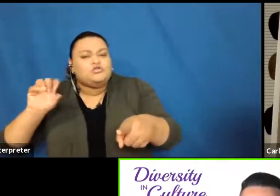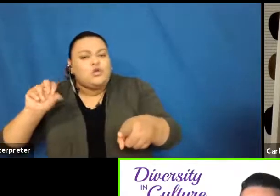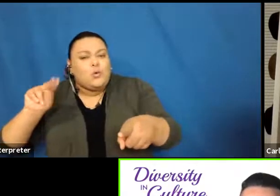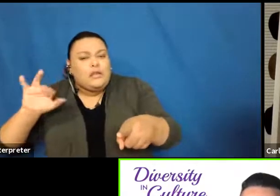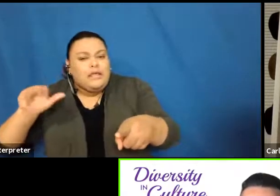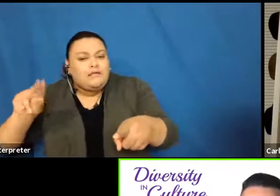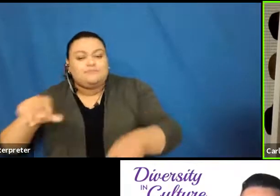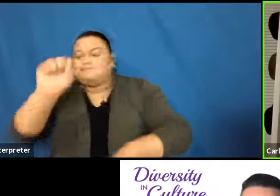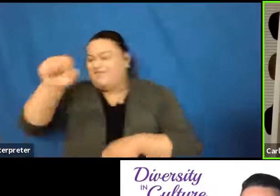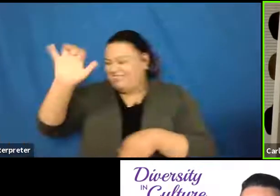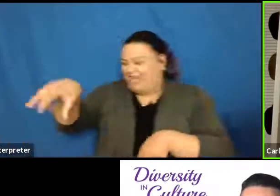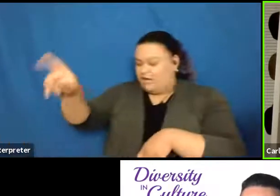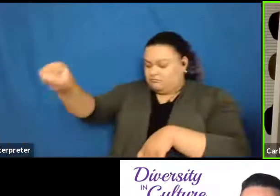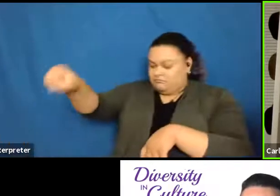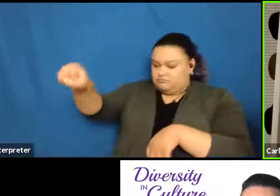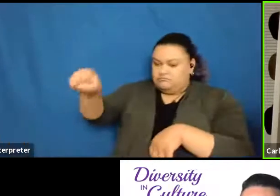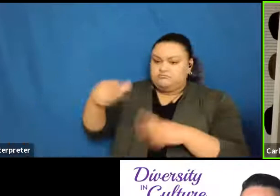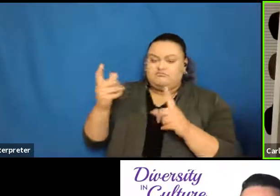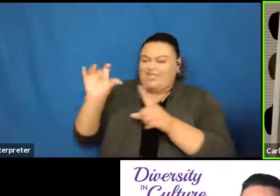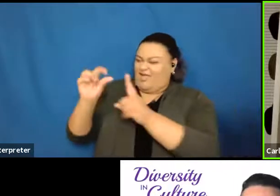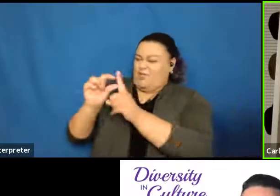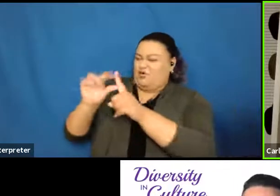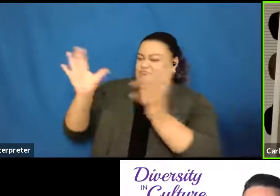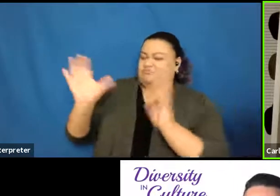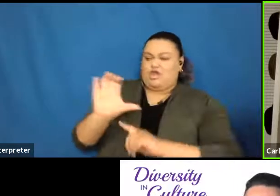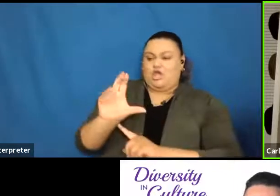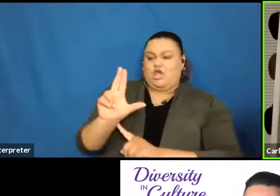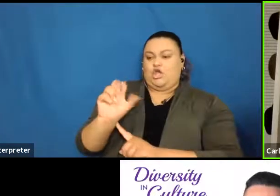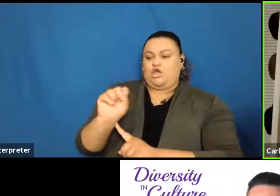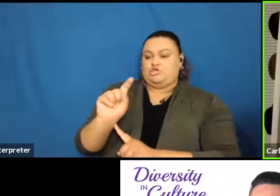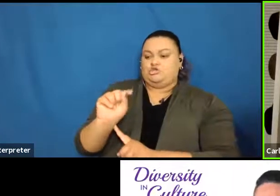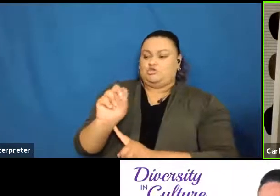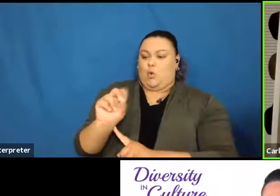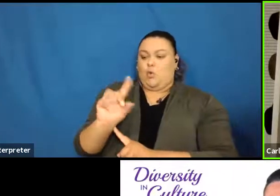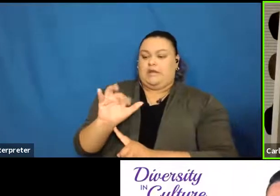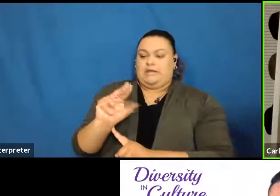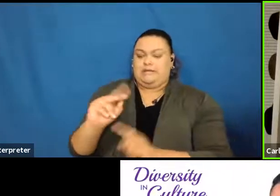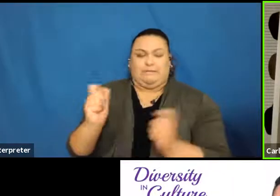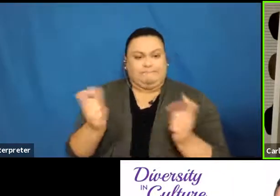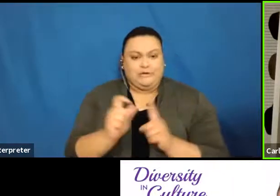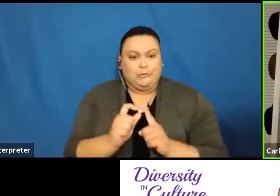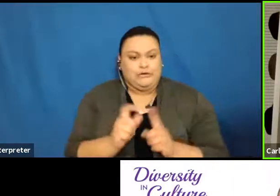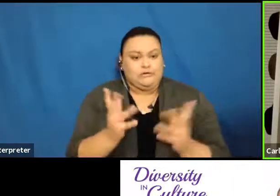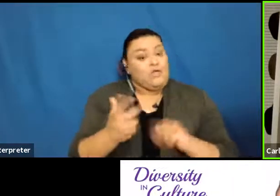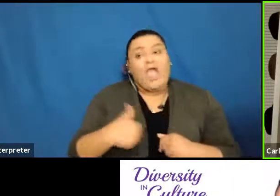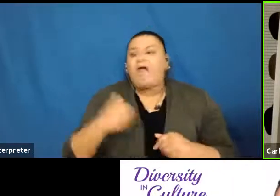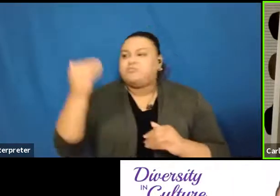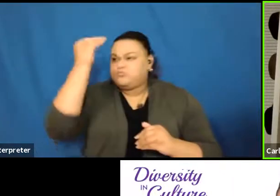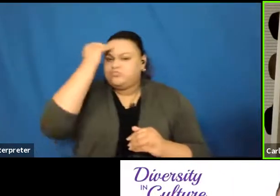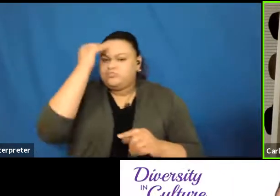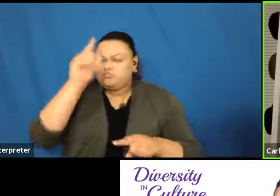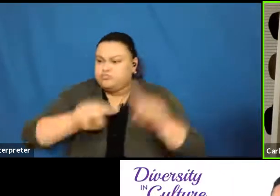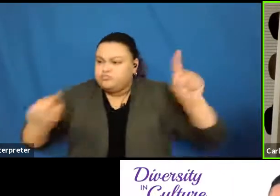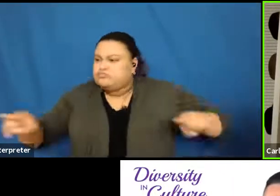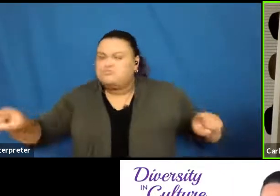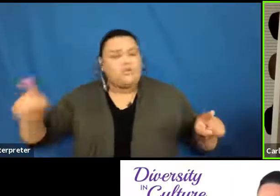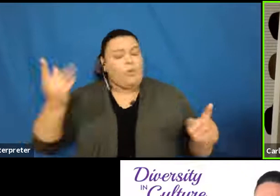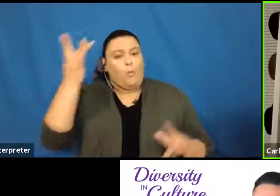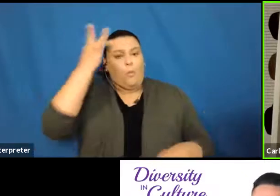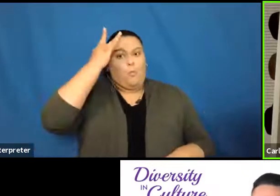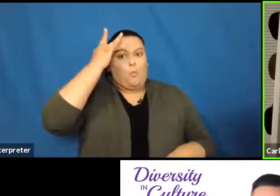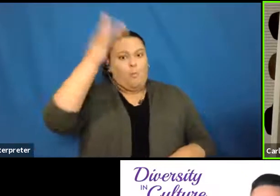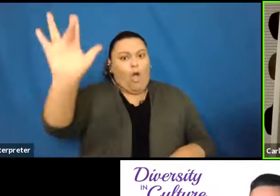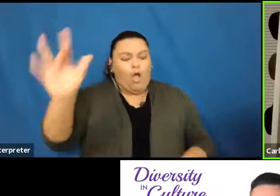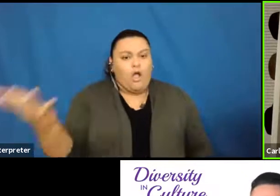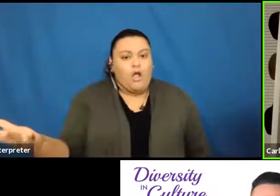yeah. Yeah. Word. That big word escapes me. Right. I've known custodians who have been very intelligent, more than some